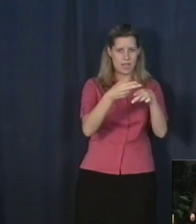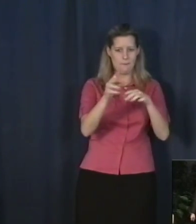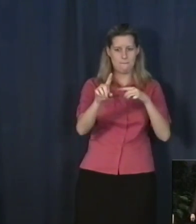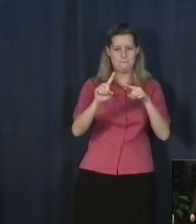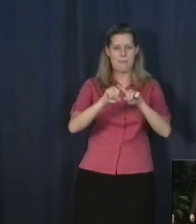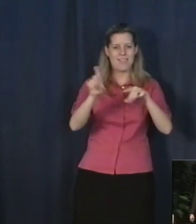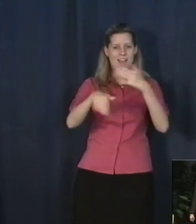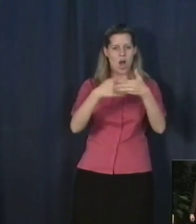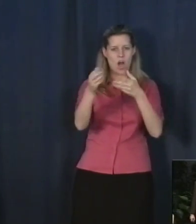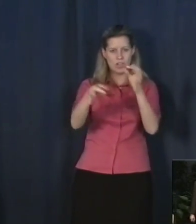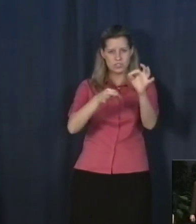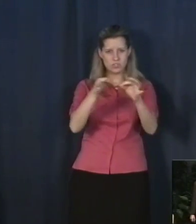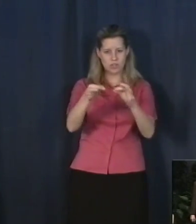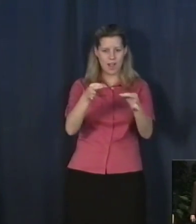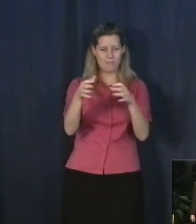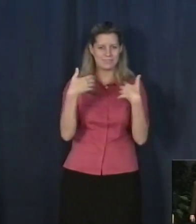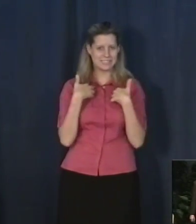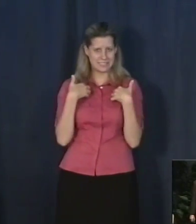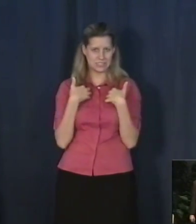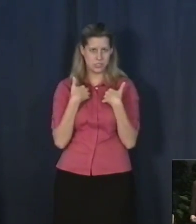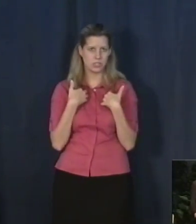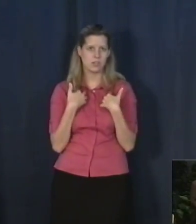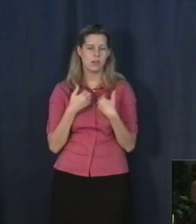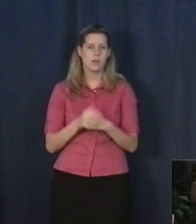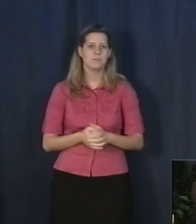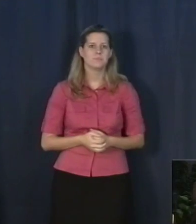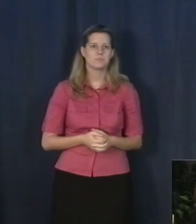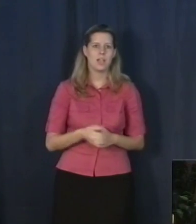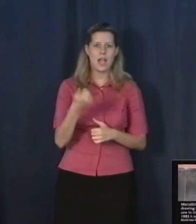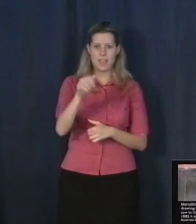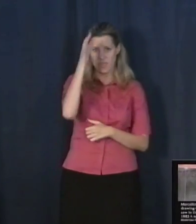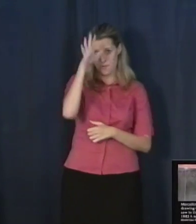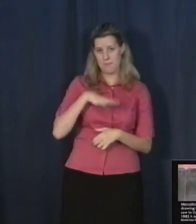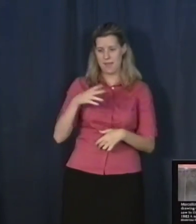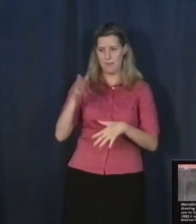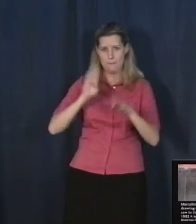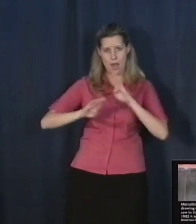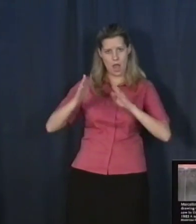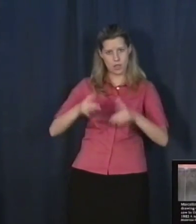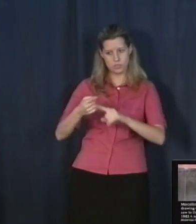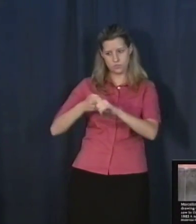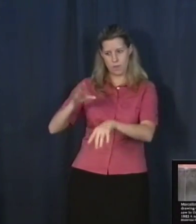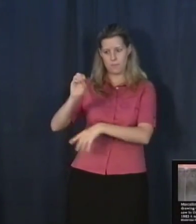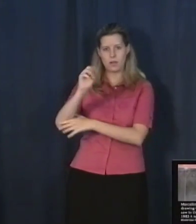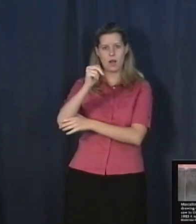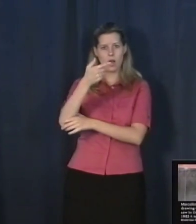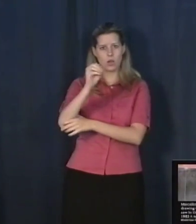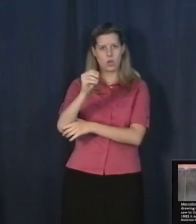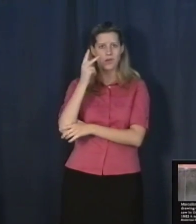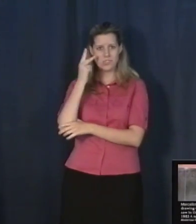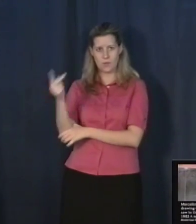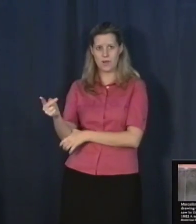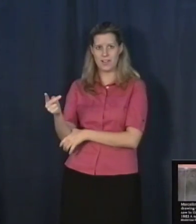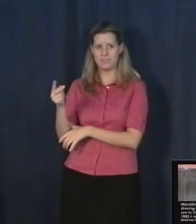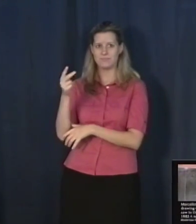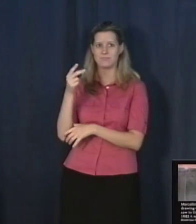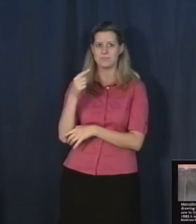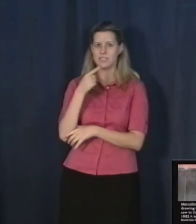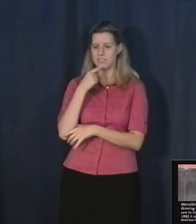all describe this creature right here. Marcelina Agnagna saw one. He's a biologist from the Congo. He said it looked like